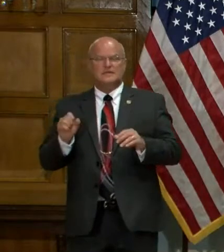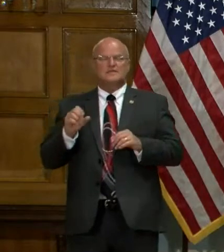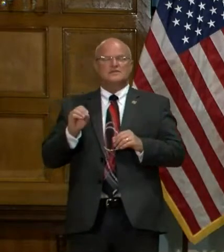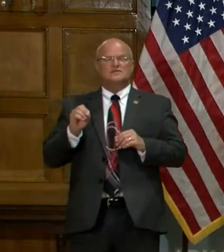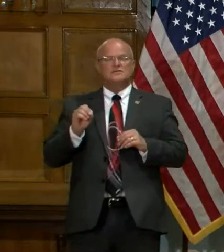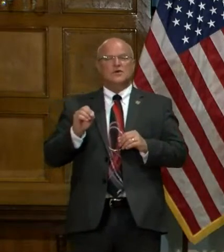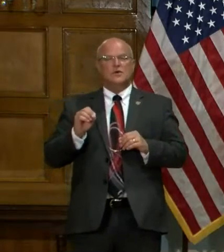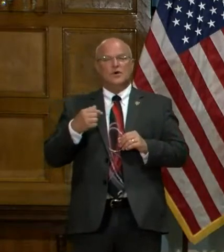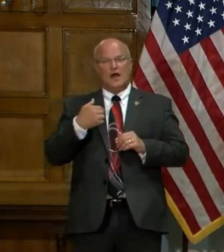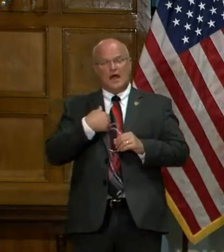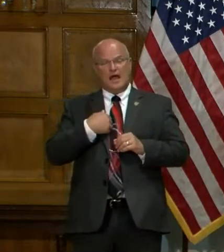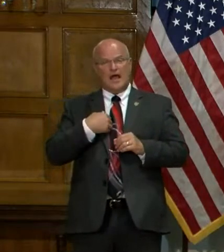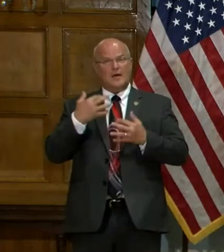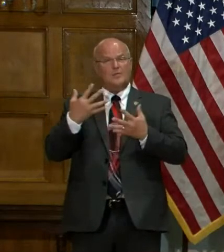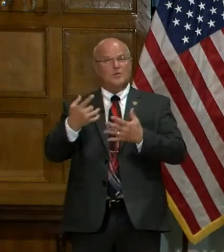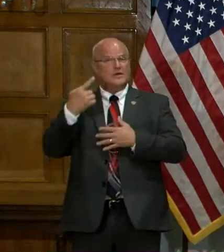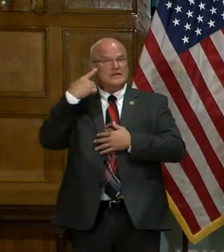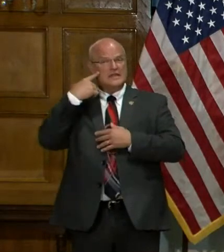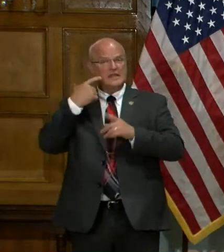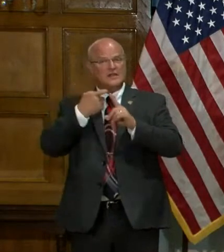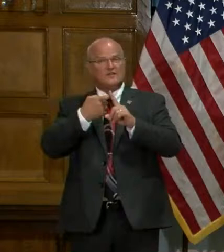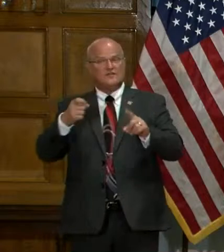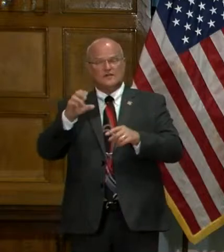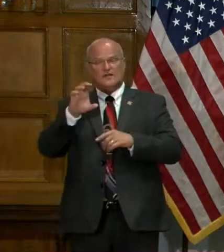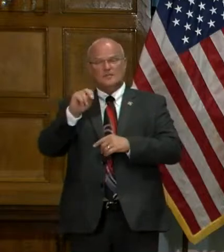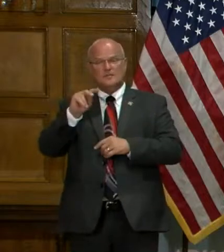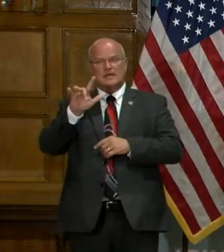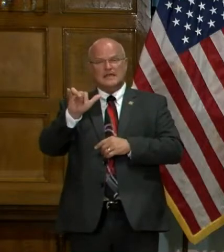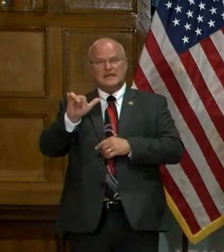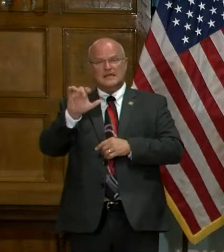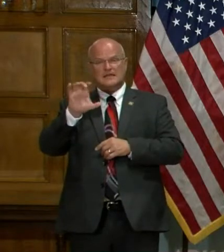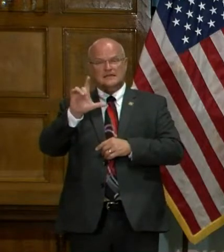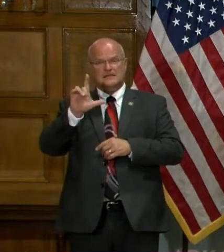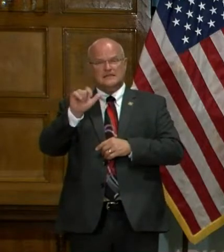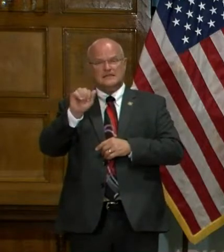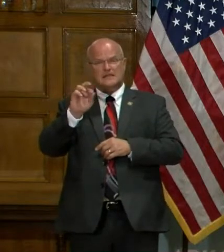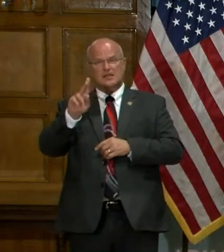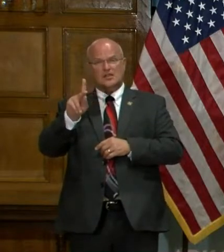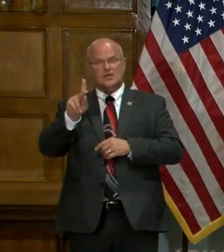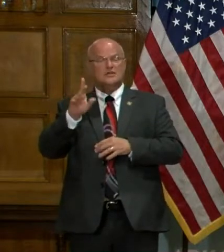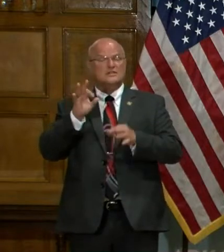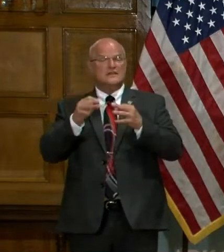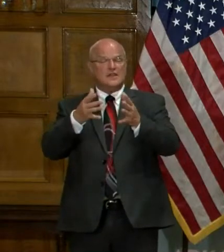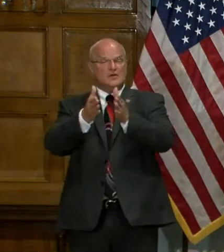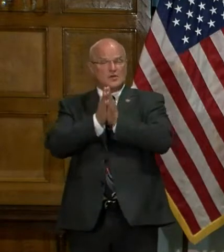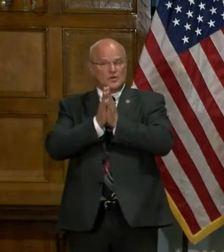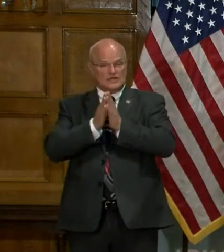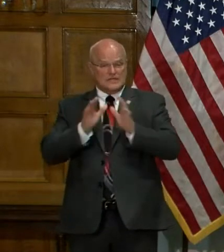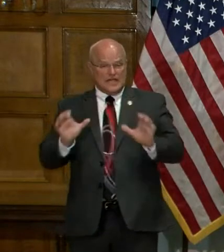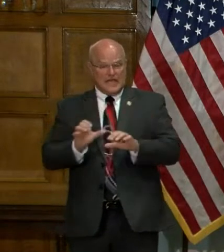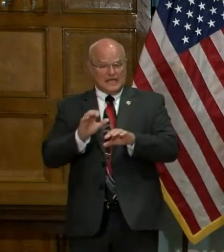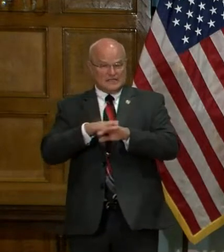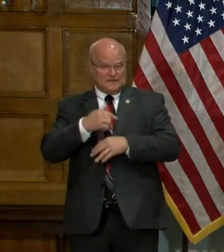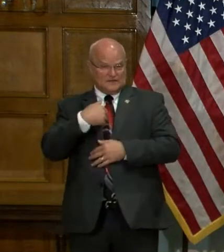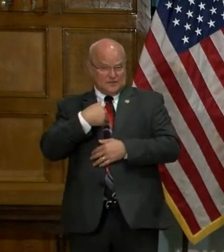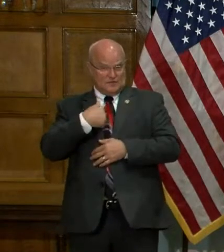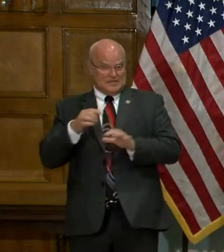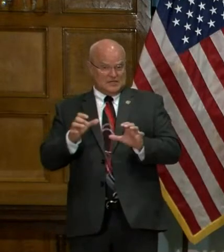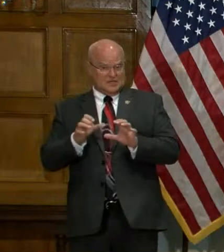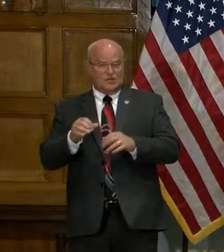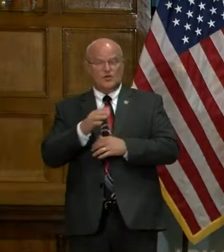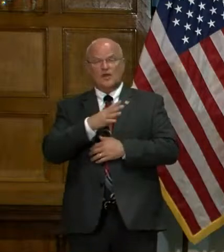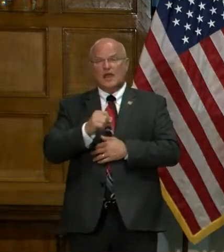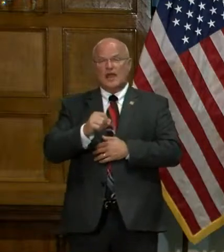protocols. And I'm waiting to hear from our county clerks as to whether they're requesting action on my part and